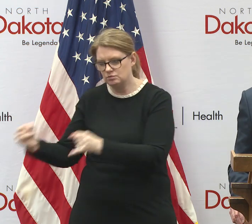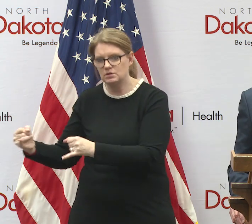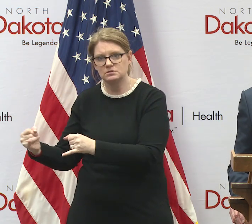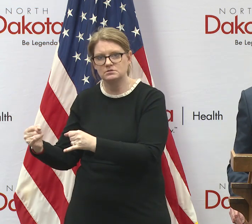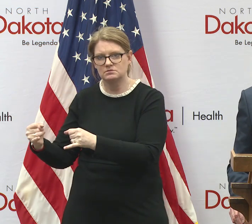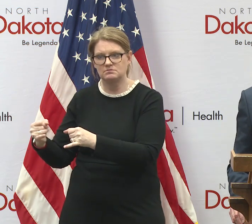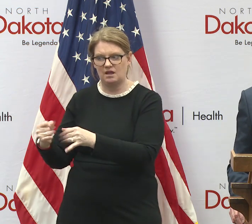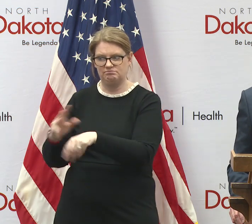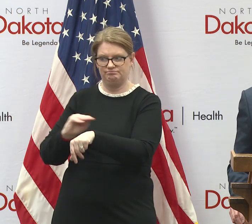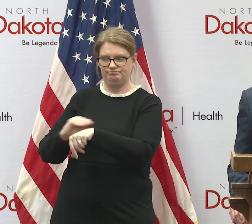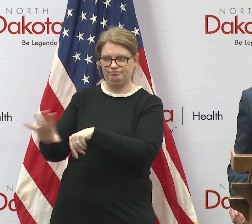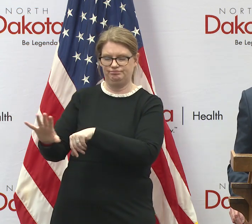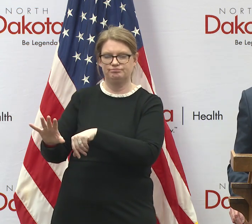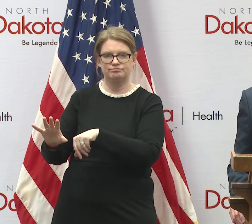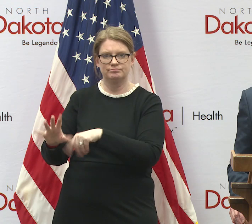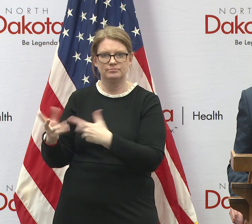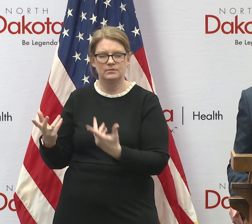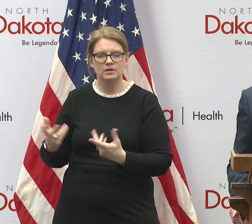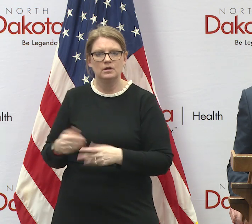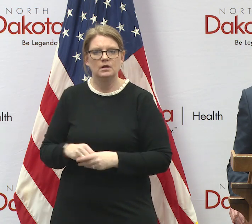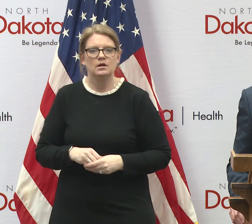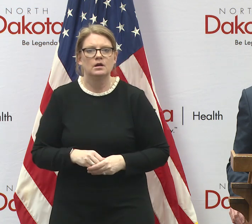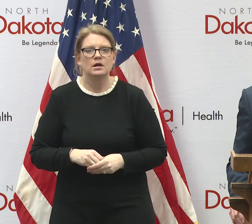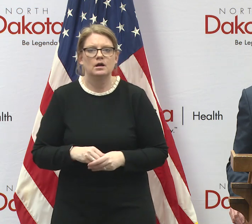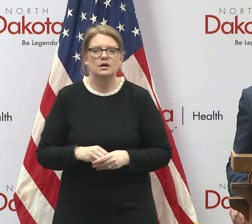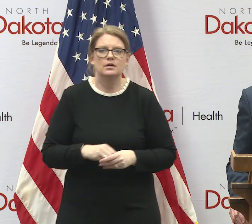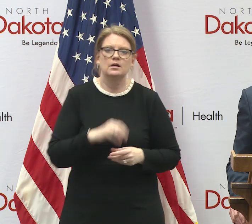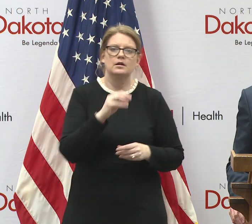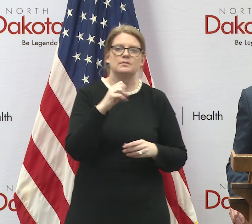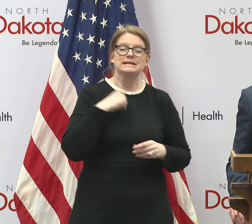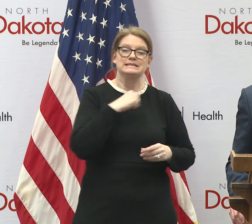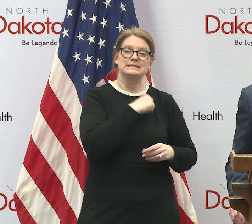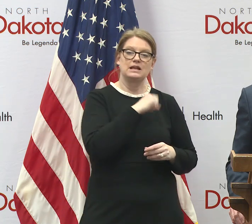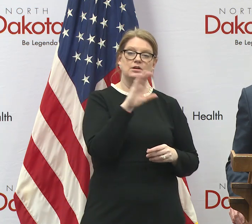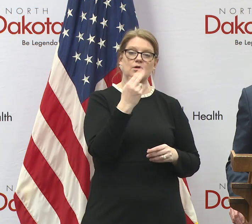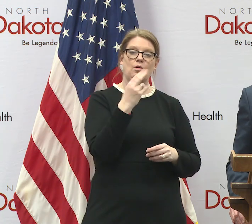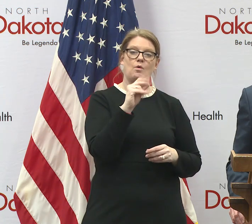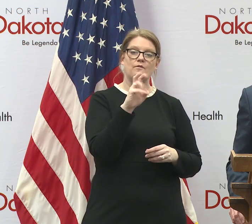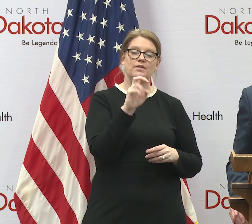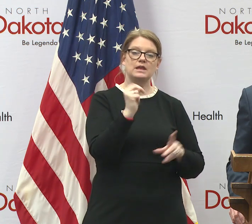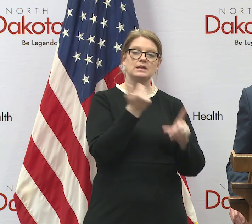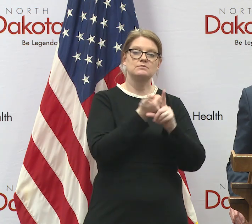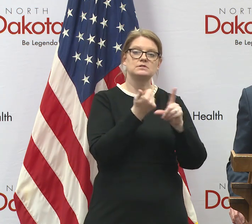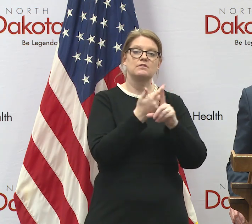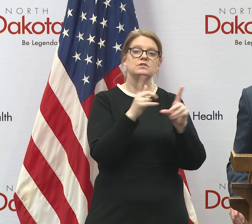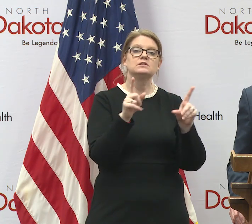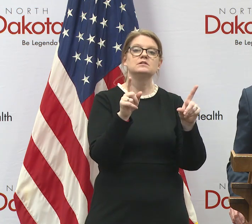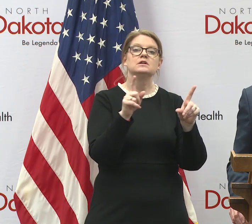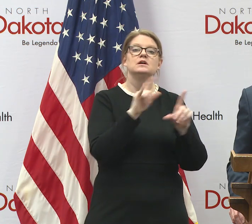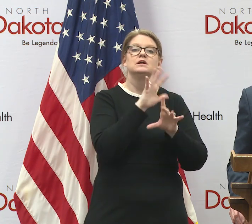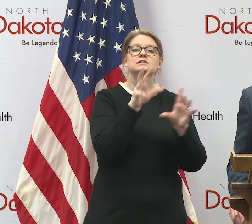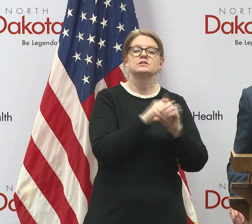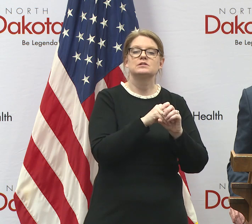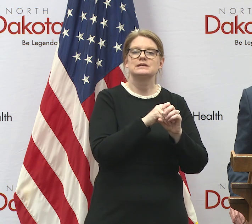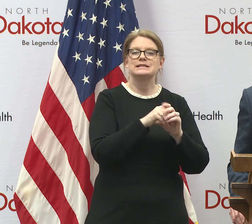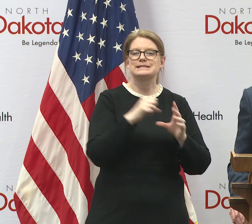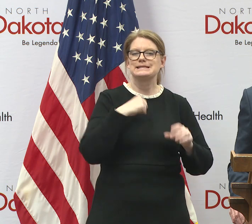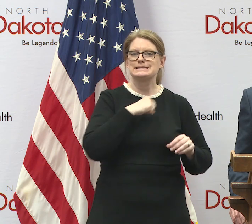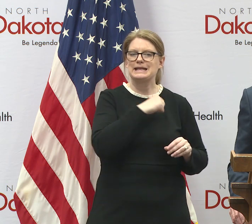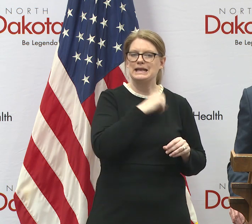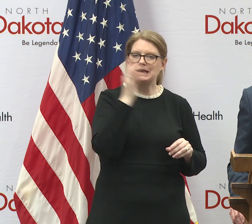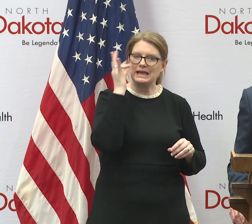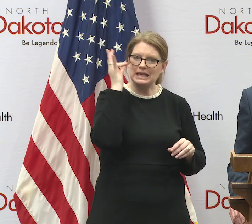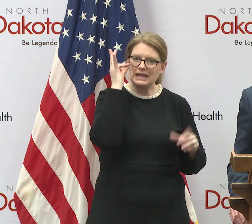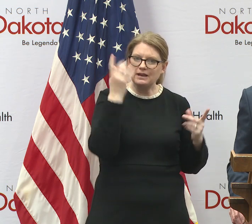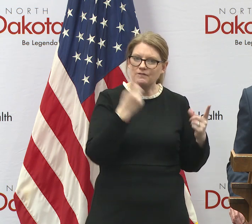by this. And the other role that Senator Hoeven plays is that he's chairman of the Senate Indian Affairs